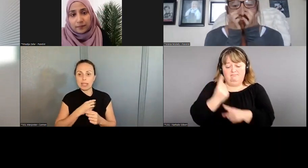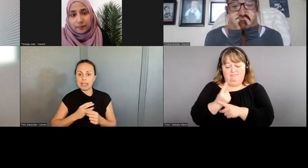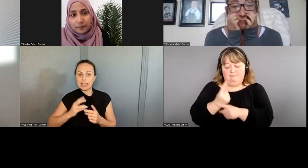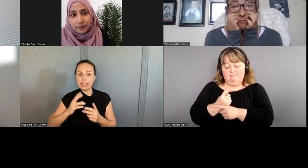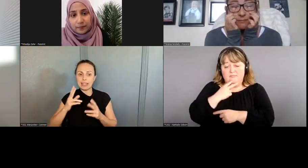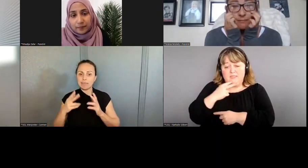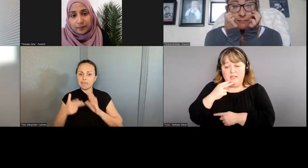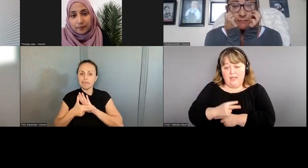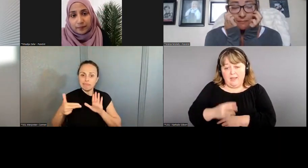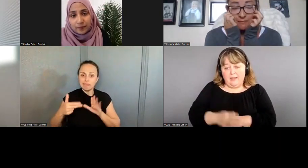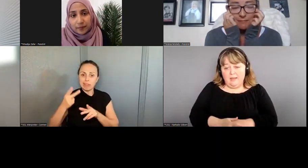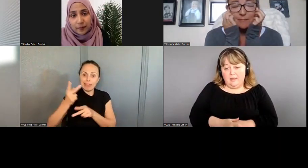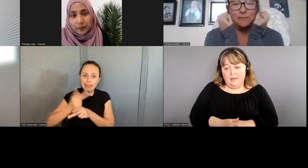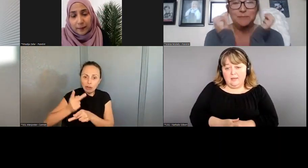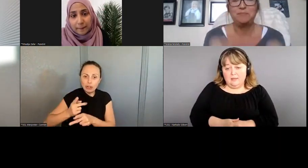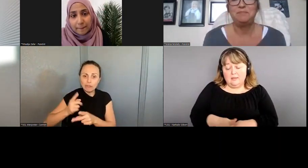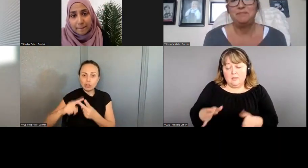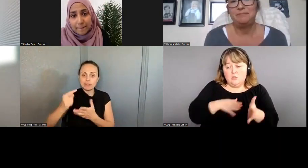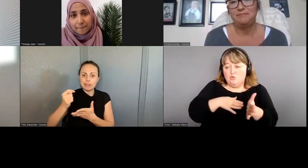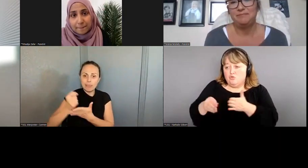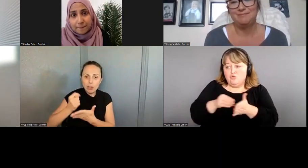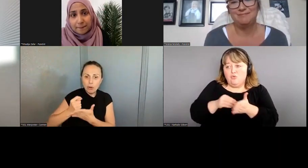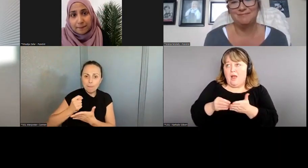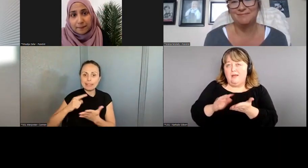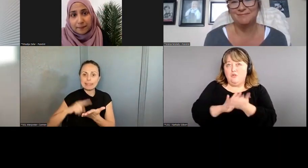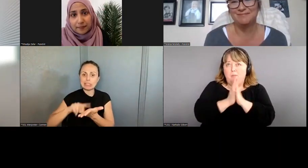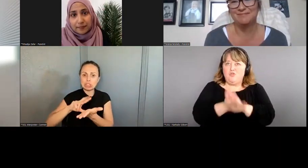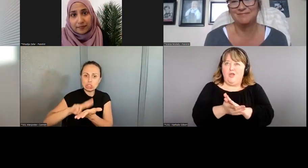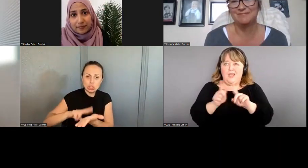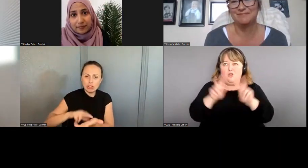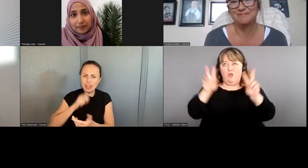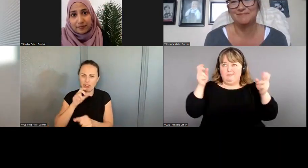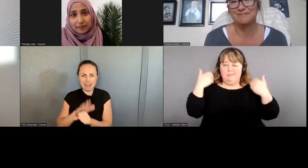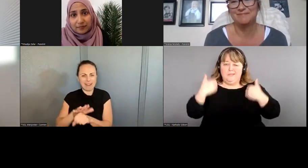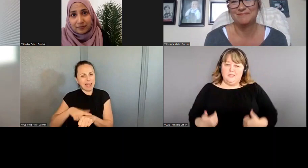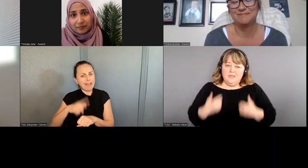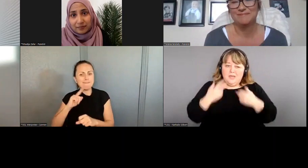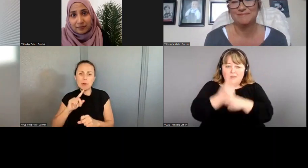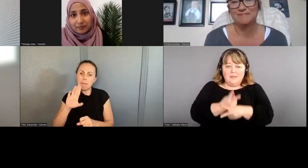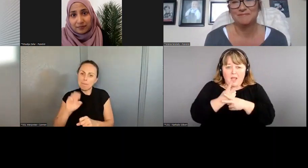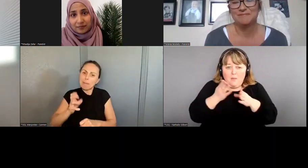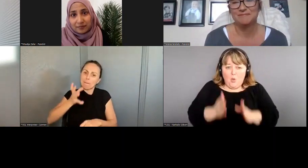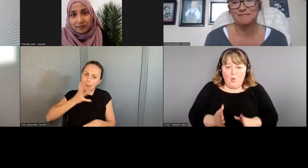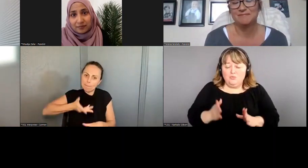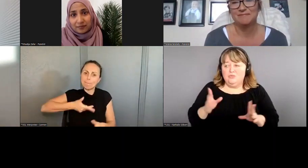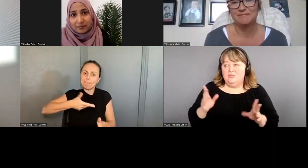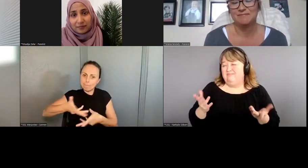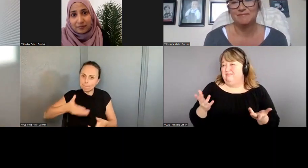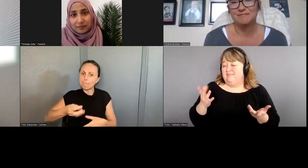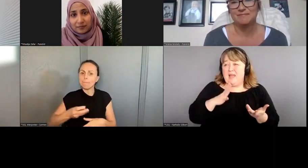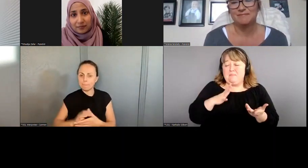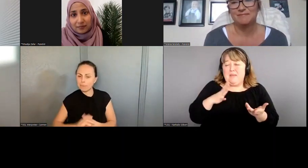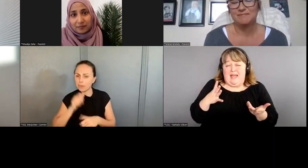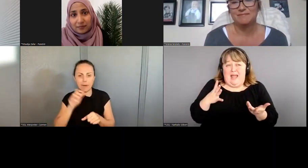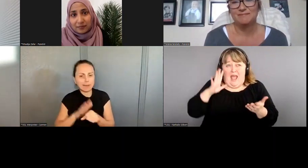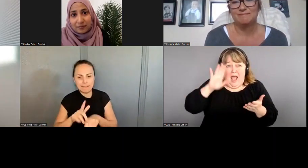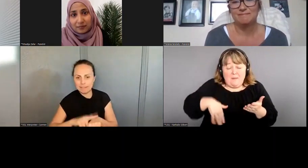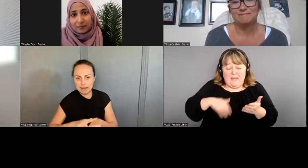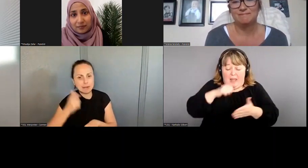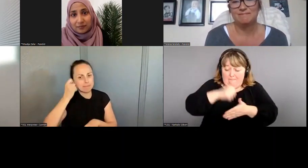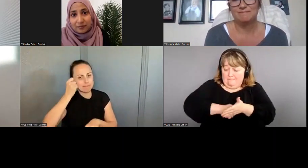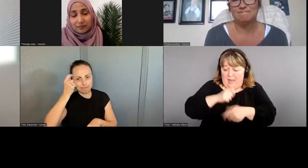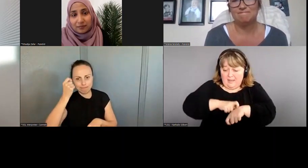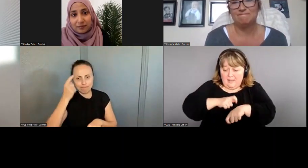caregivers, therapists, and there's not enough time just for parenting and being and doing the things we want to do with our